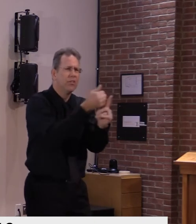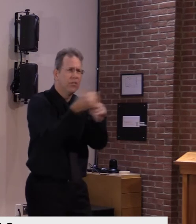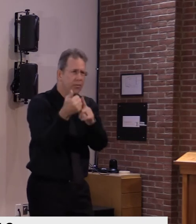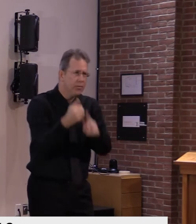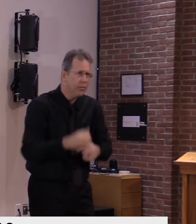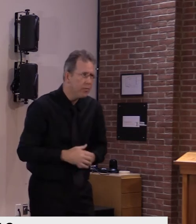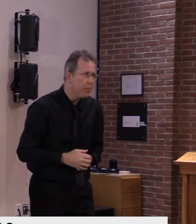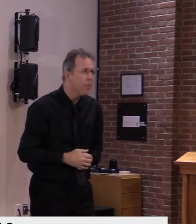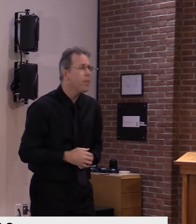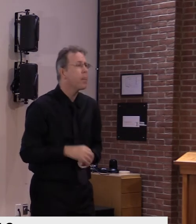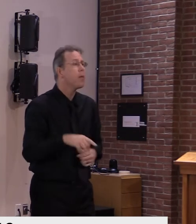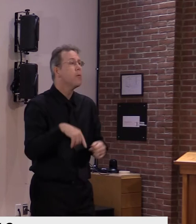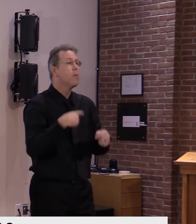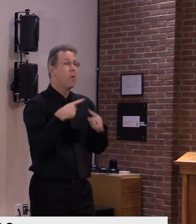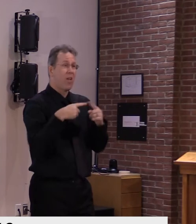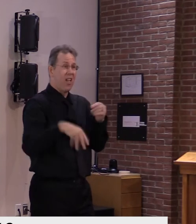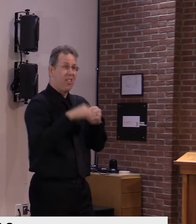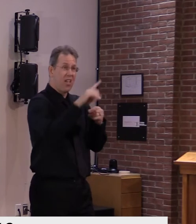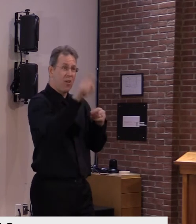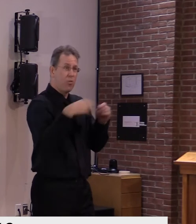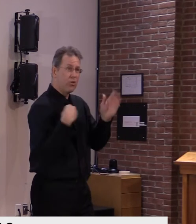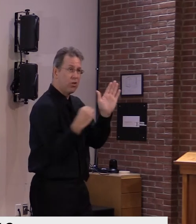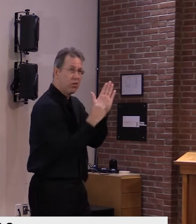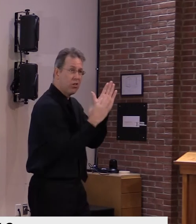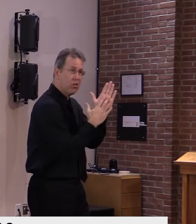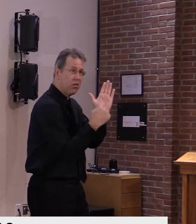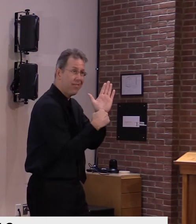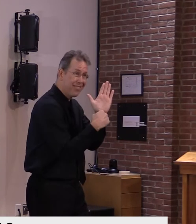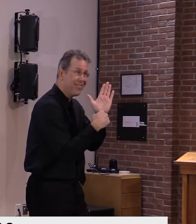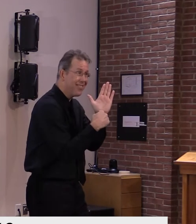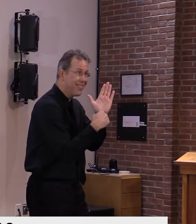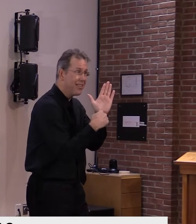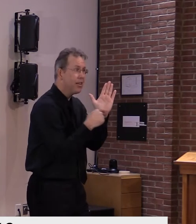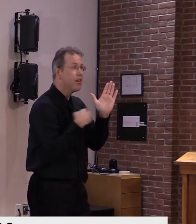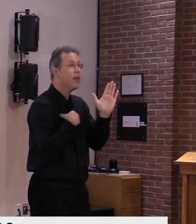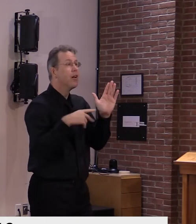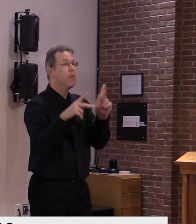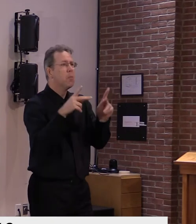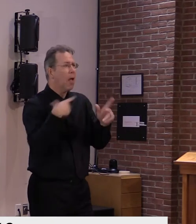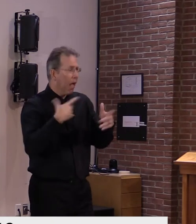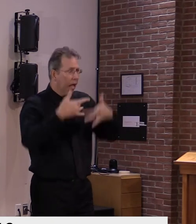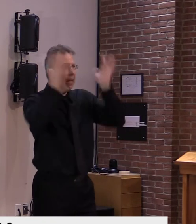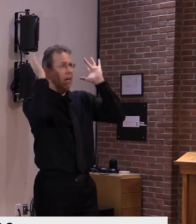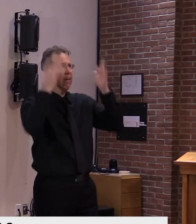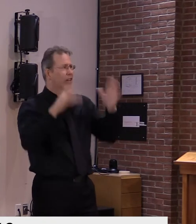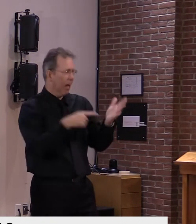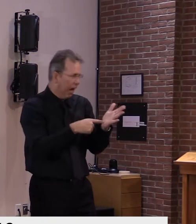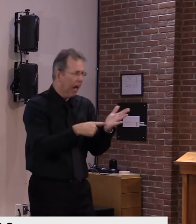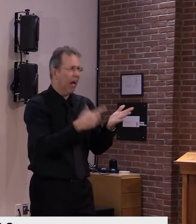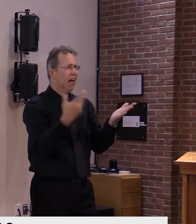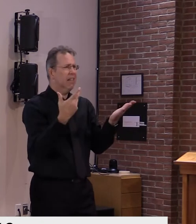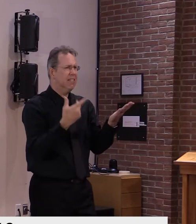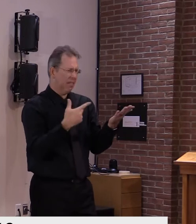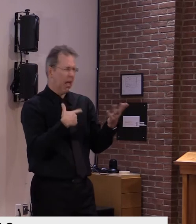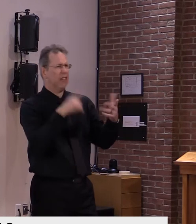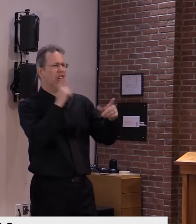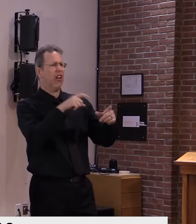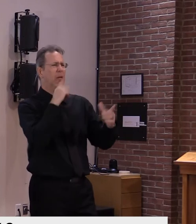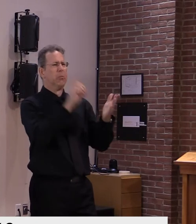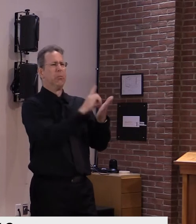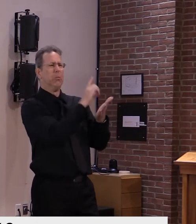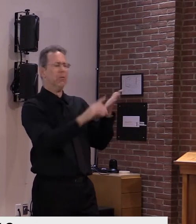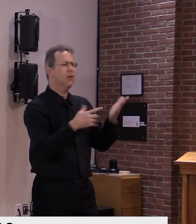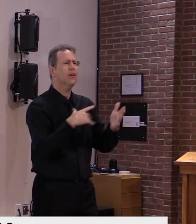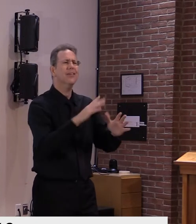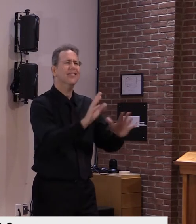We saw it on social media. We've had many, many calls. I think you can chalk that up to either hitting a nerve. It's either